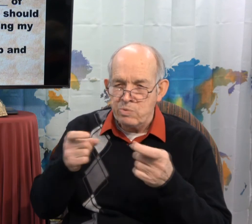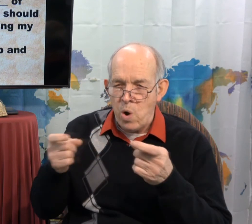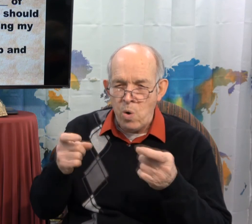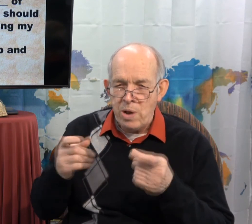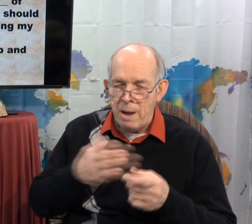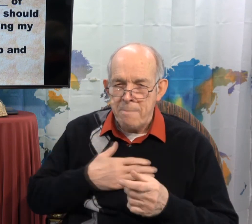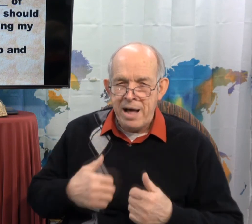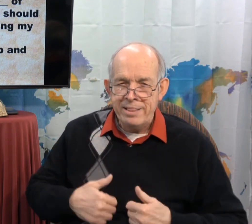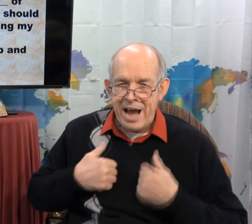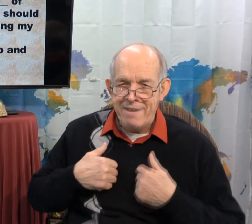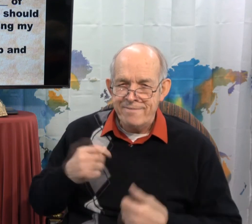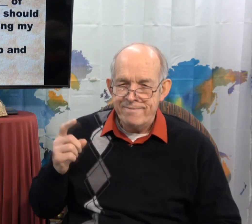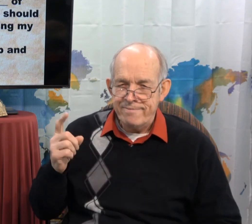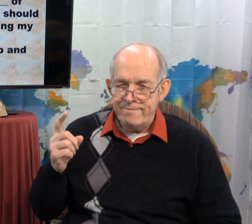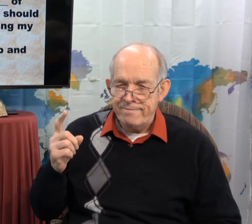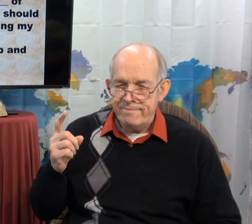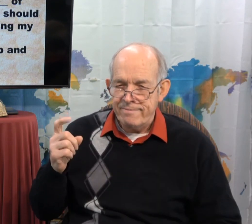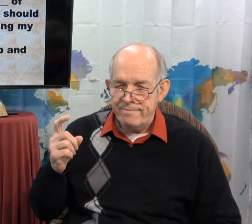controlled my life?